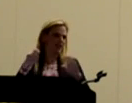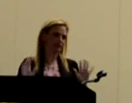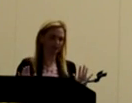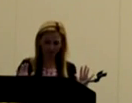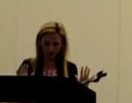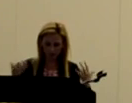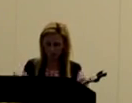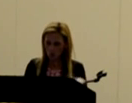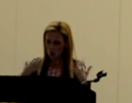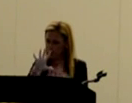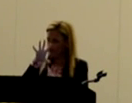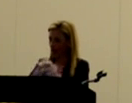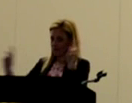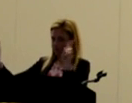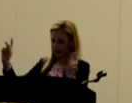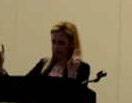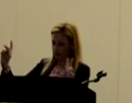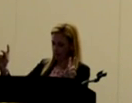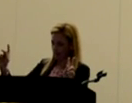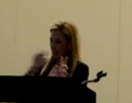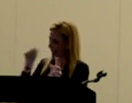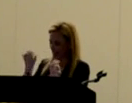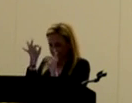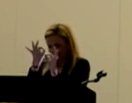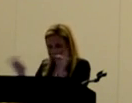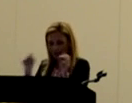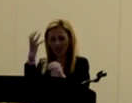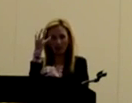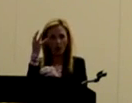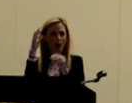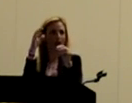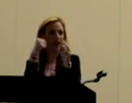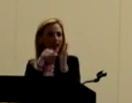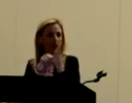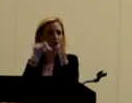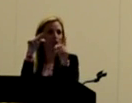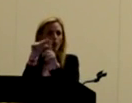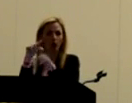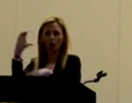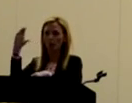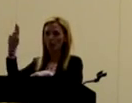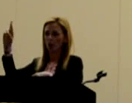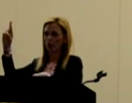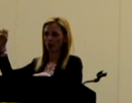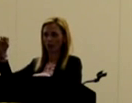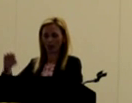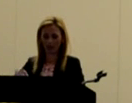than a trend. It involves people. And it's not as simple as the 4 letters in the word